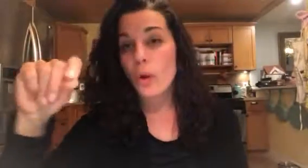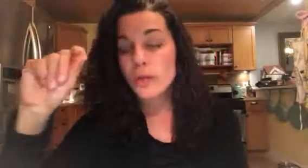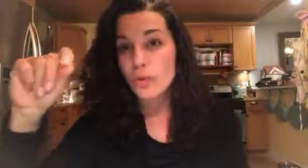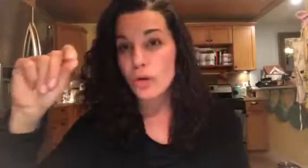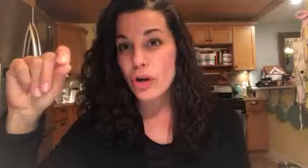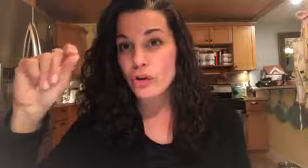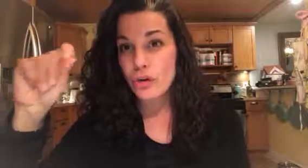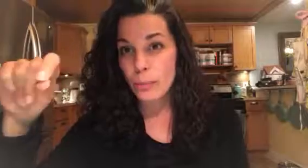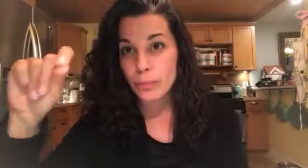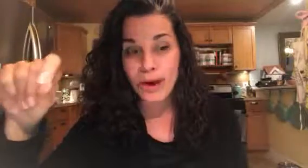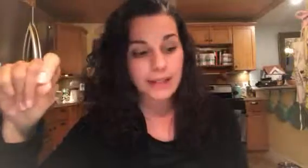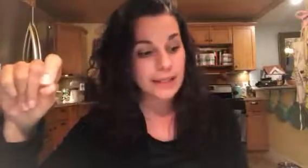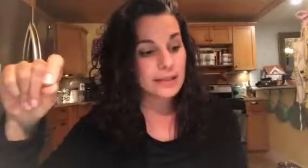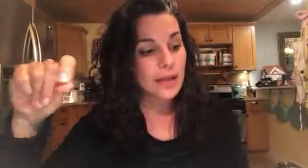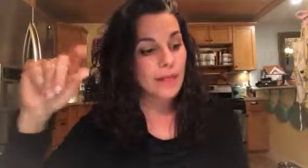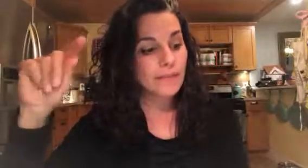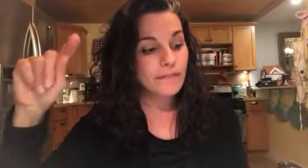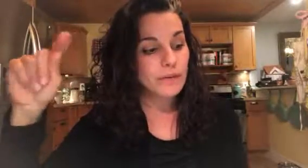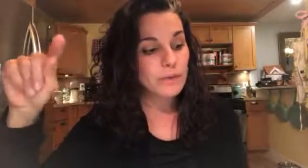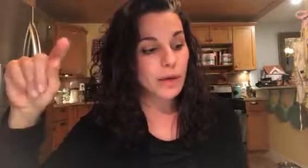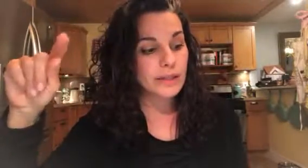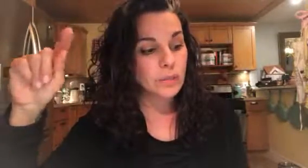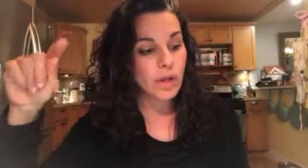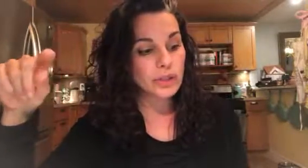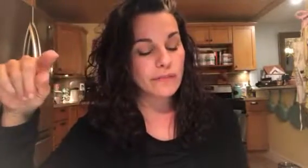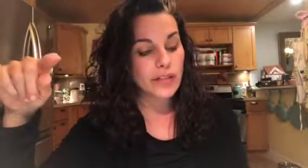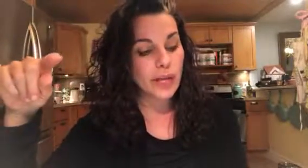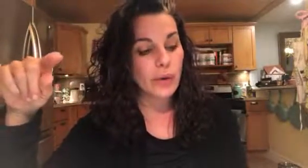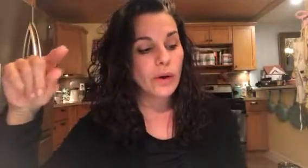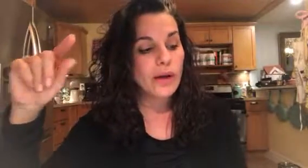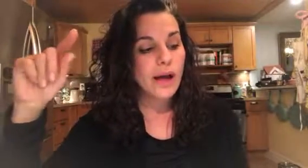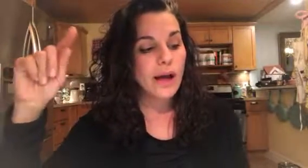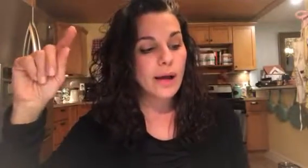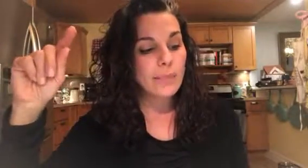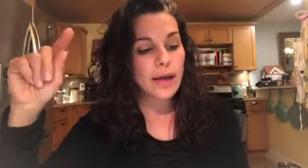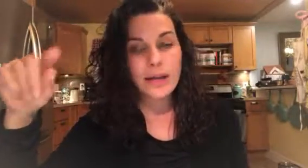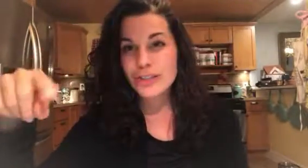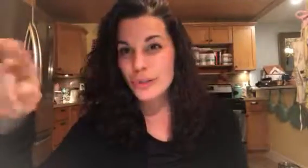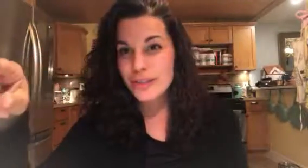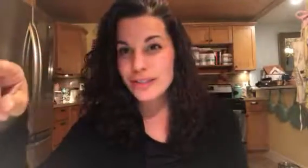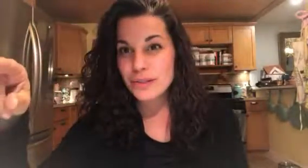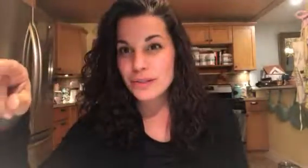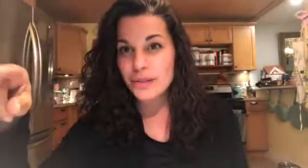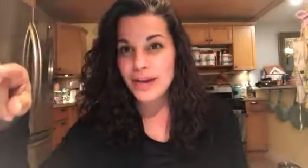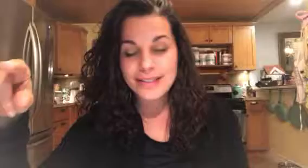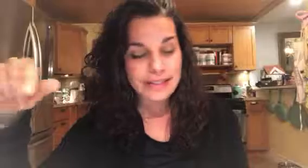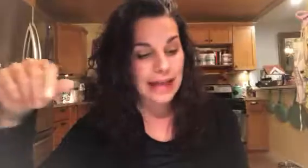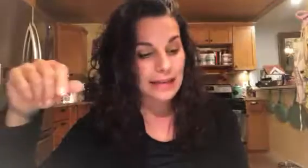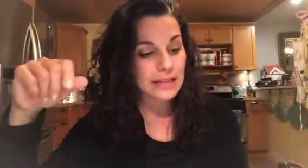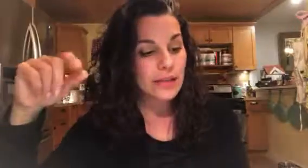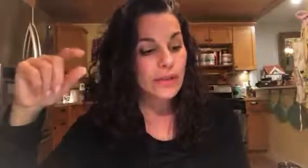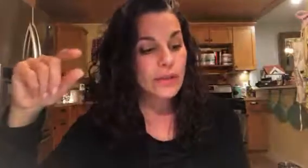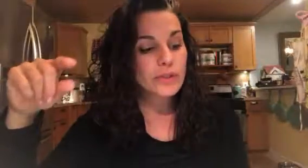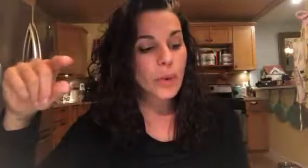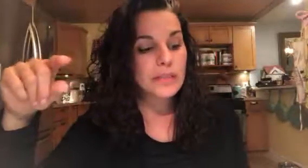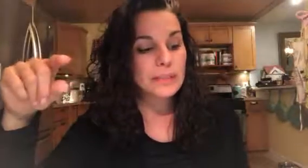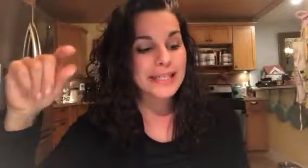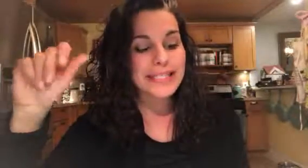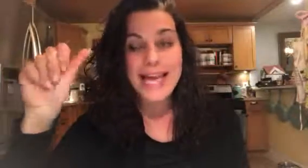going to work on your number practice. The first one is watch the video, and I showed this to you guys in class. There's going to be